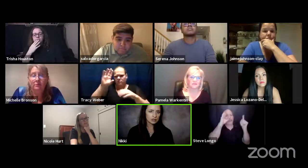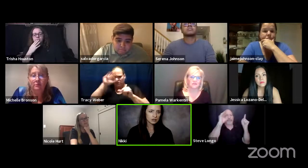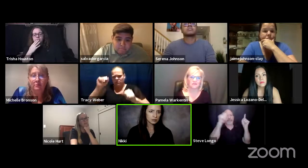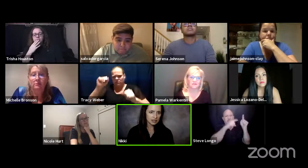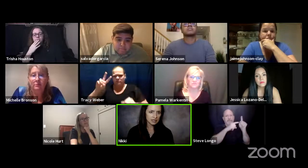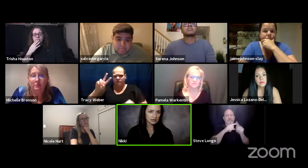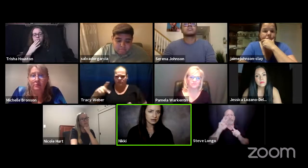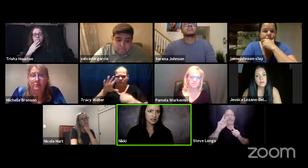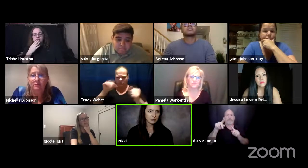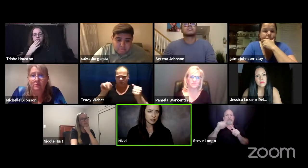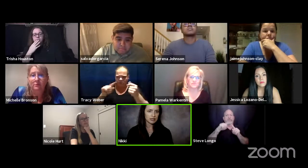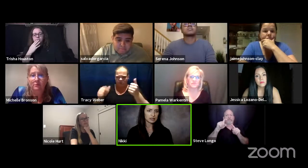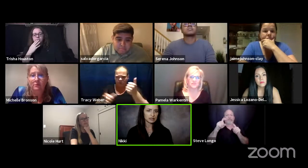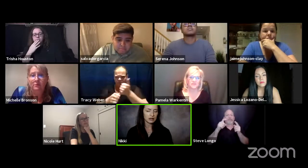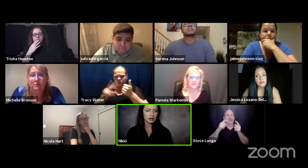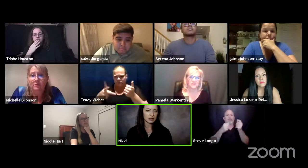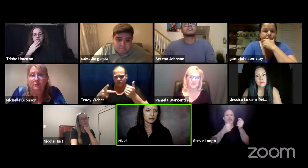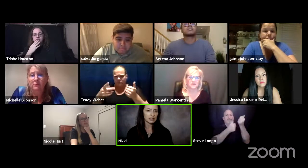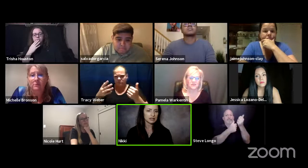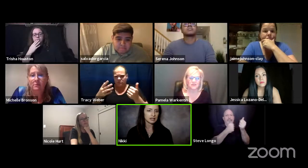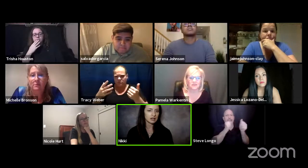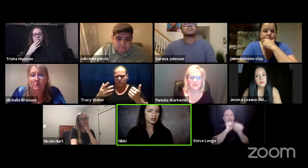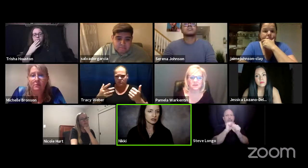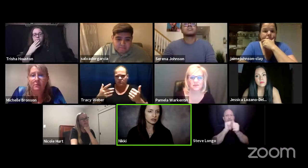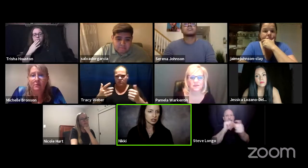Trisha's president, vice president is then under Trisha.